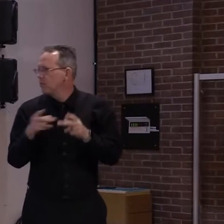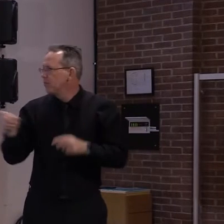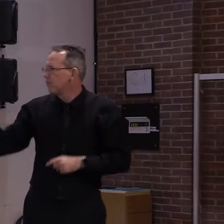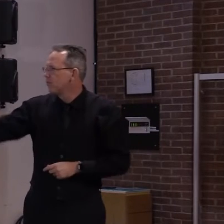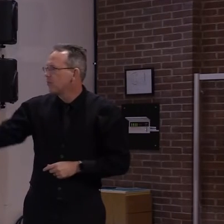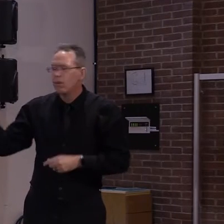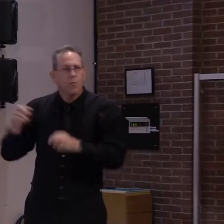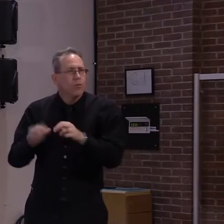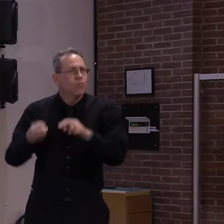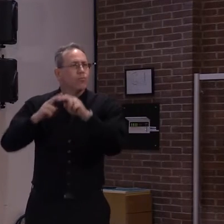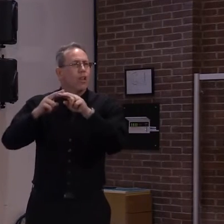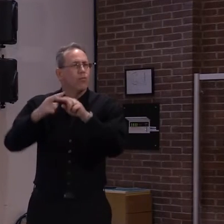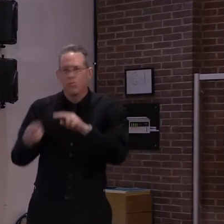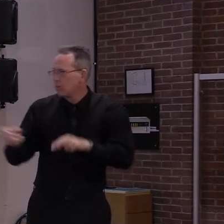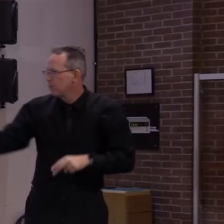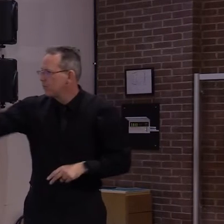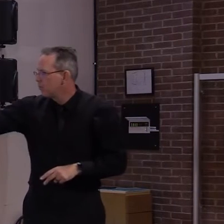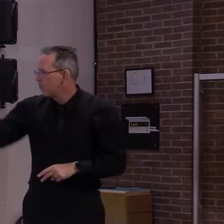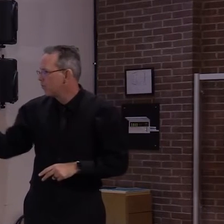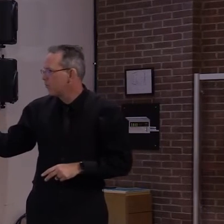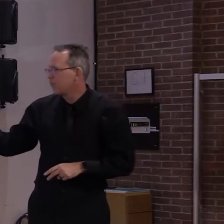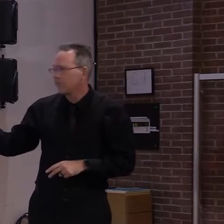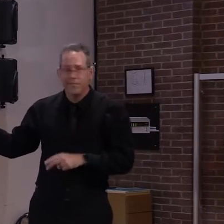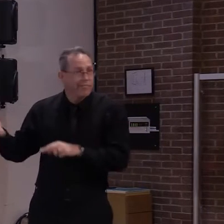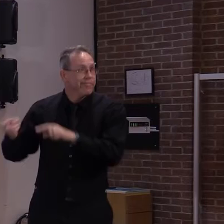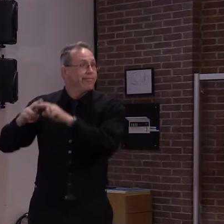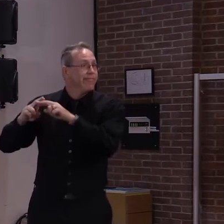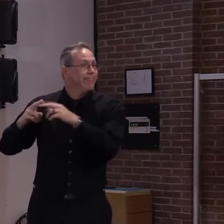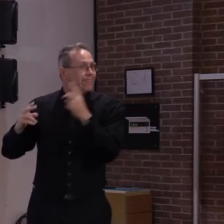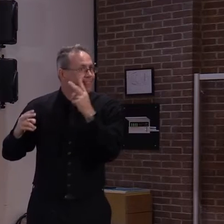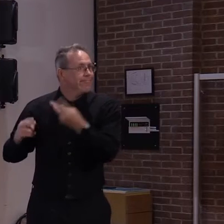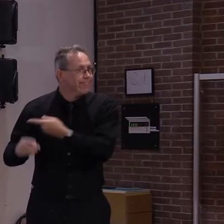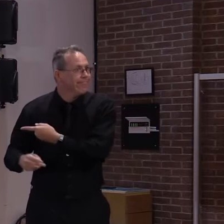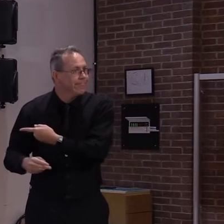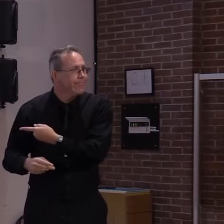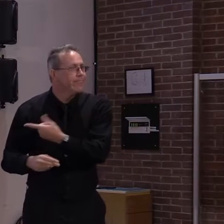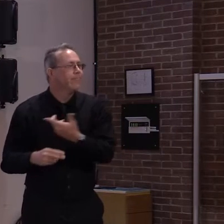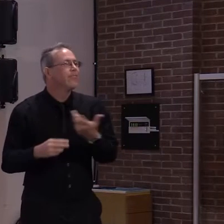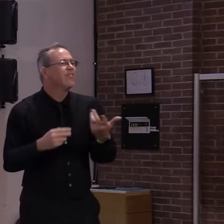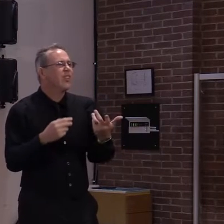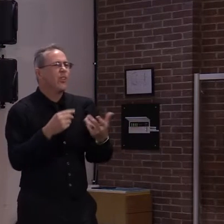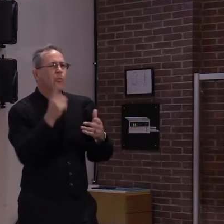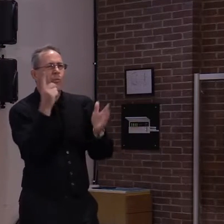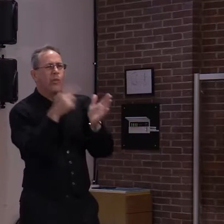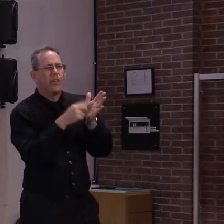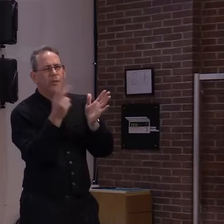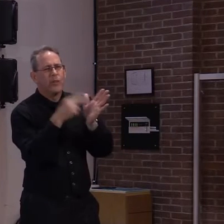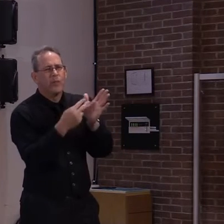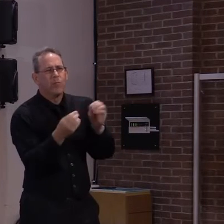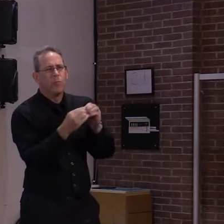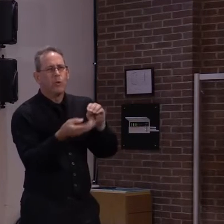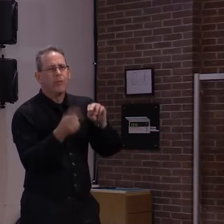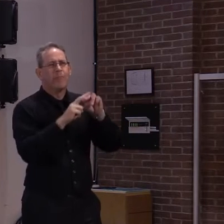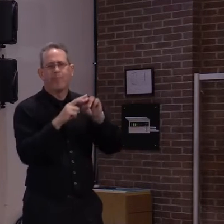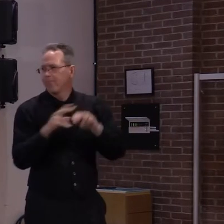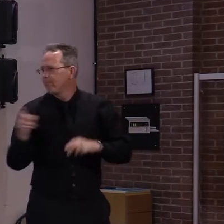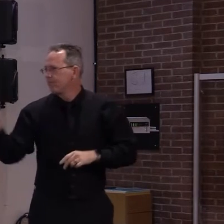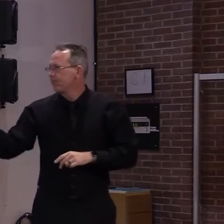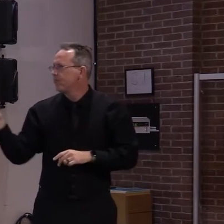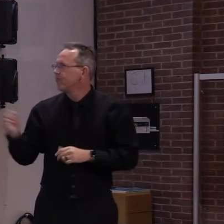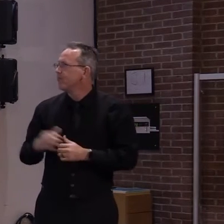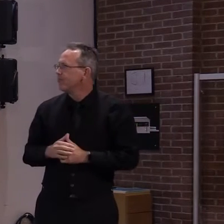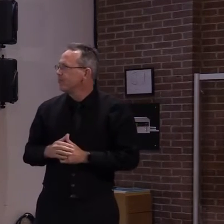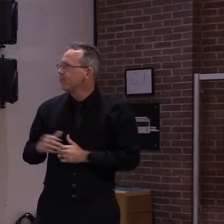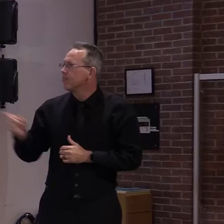about 8,000 more cases this week compared to last week, but the rate of growth continues to slow, with cases